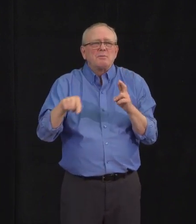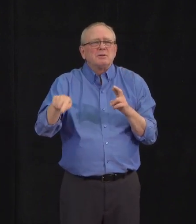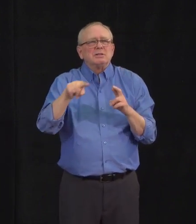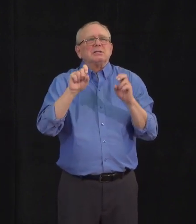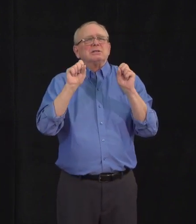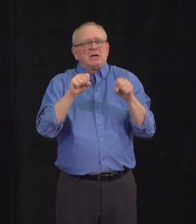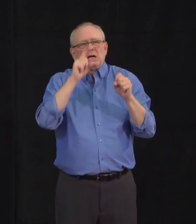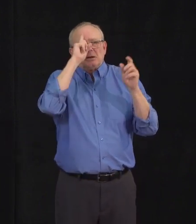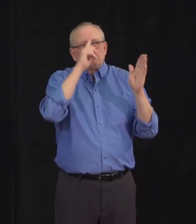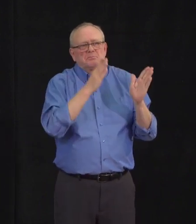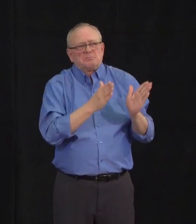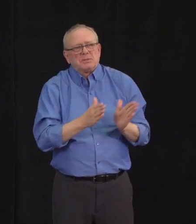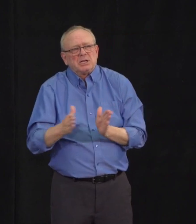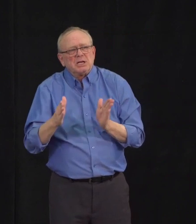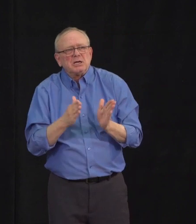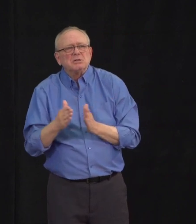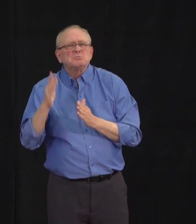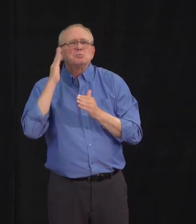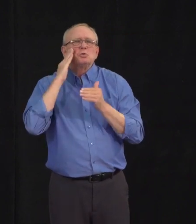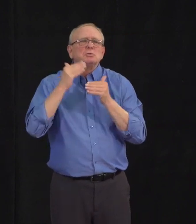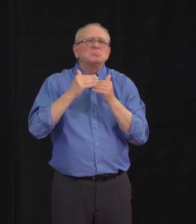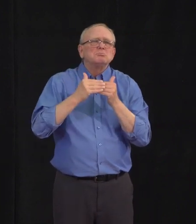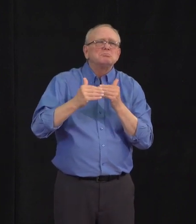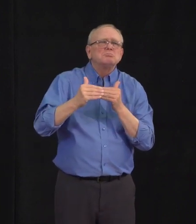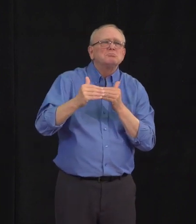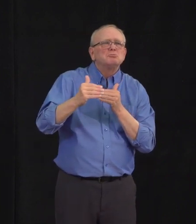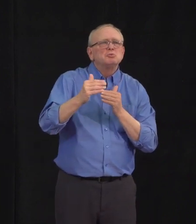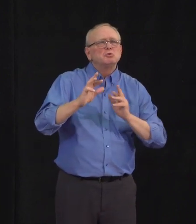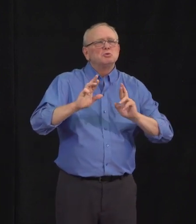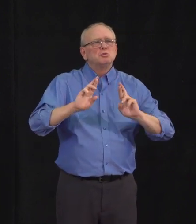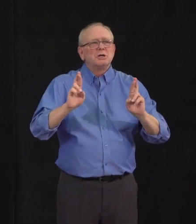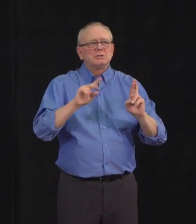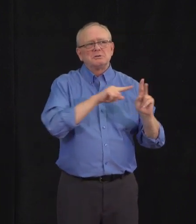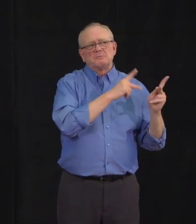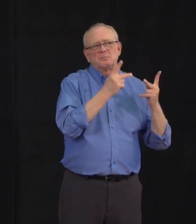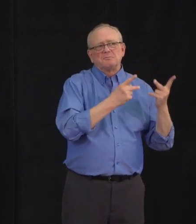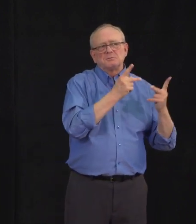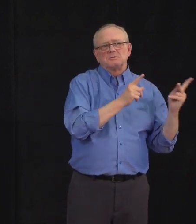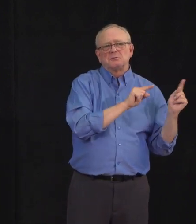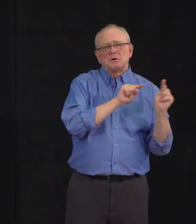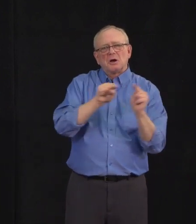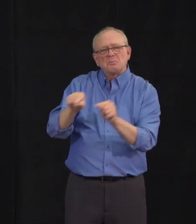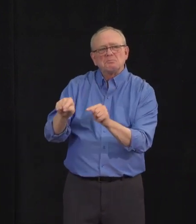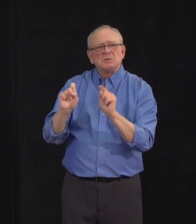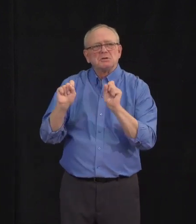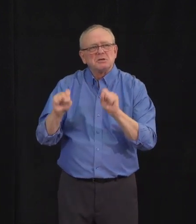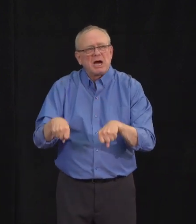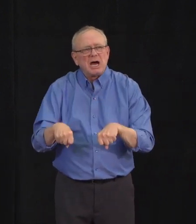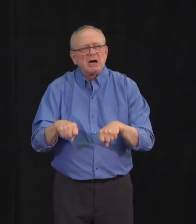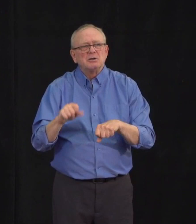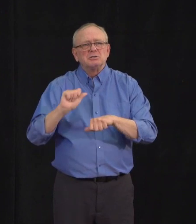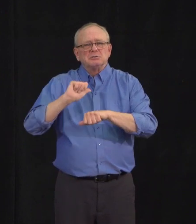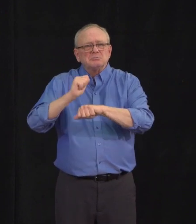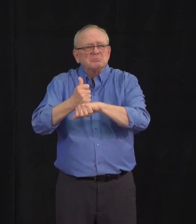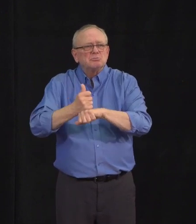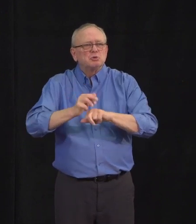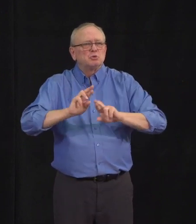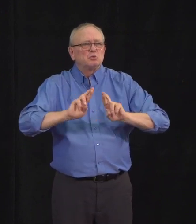to make sure that there are processes so that visitors come not all at once and kind of